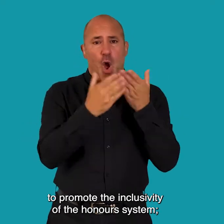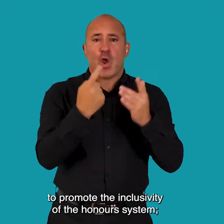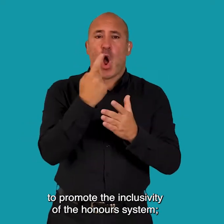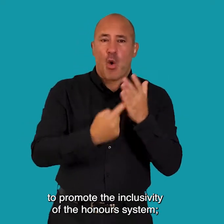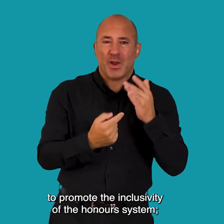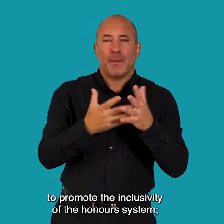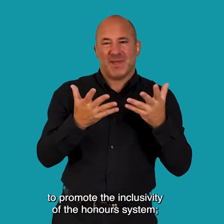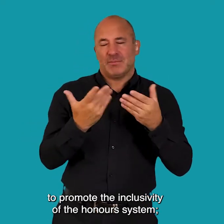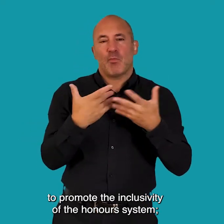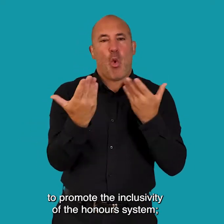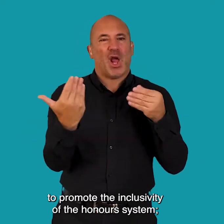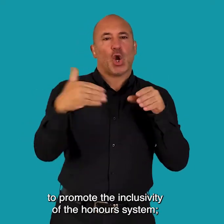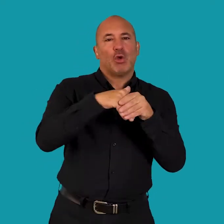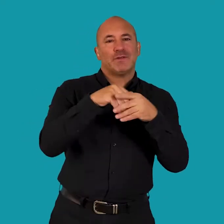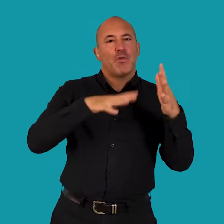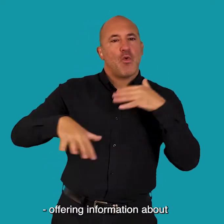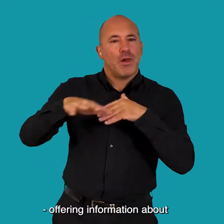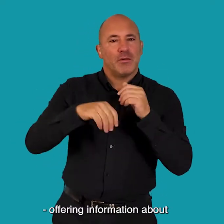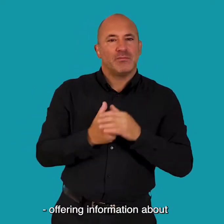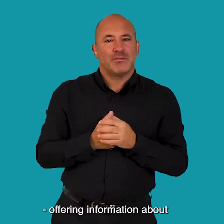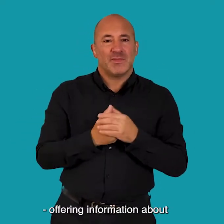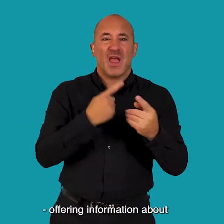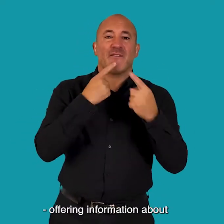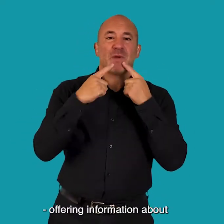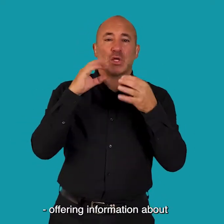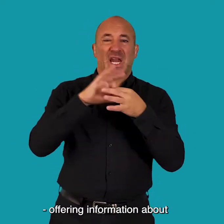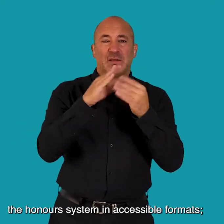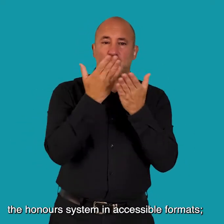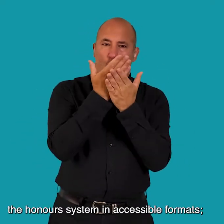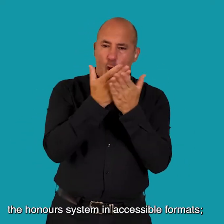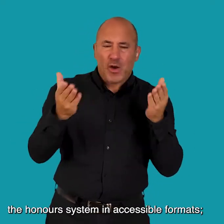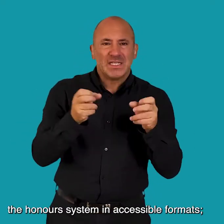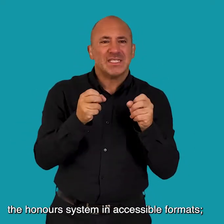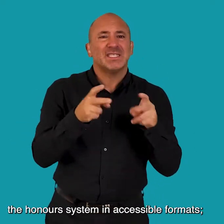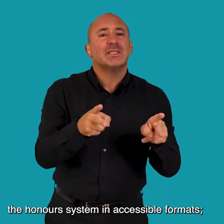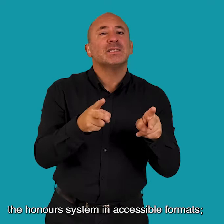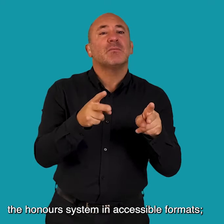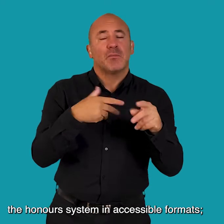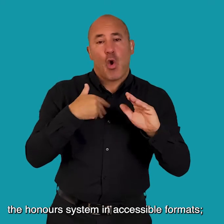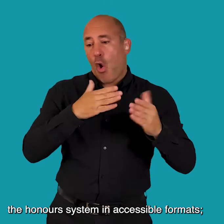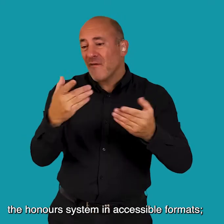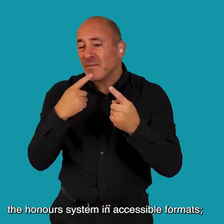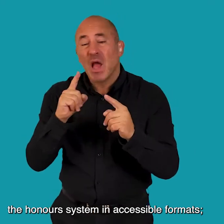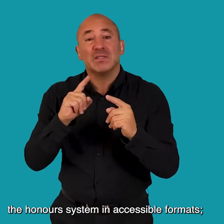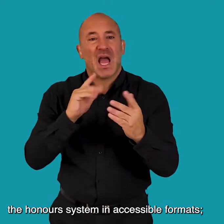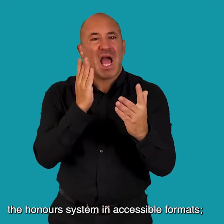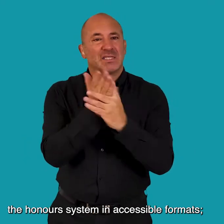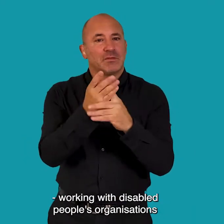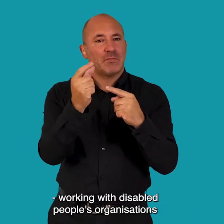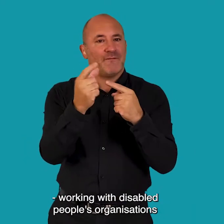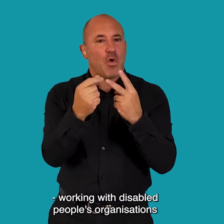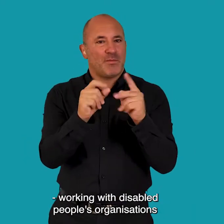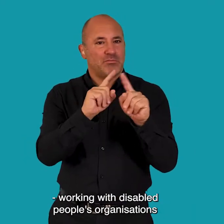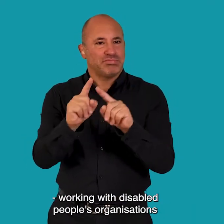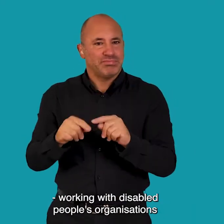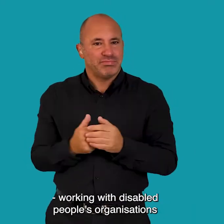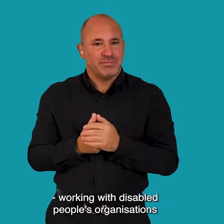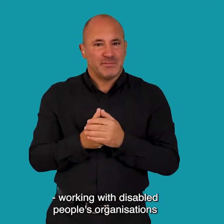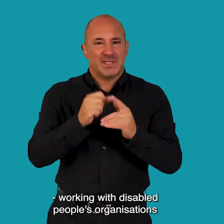of the honours system, offering information about the honours system in accessible formats, working with disabled